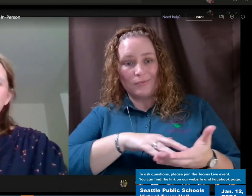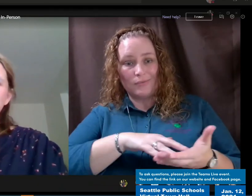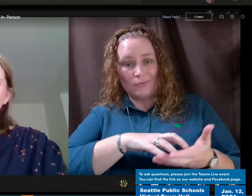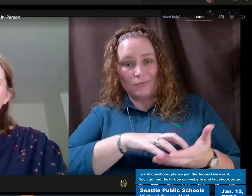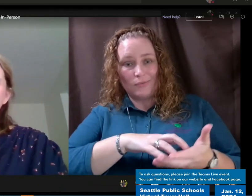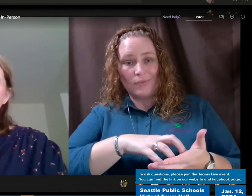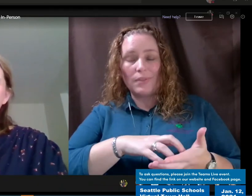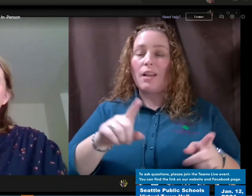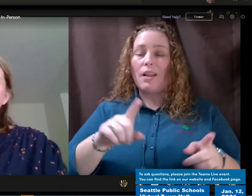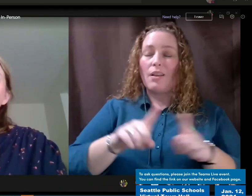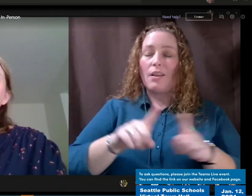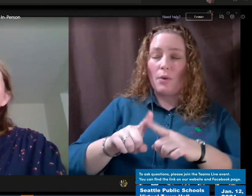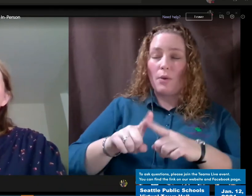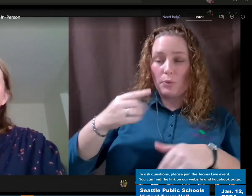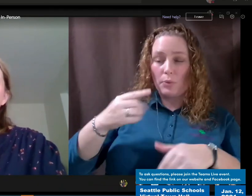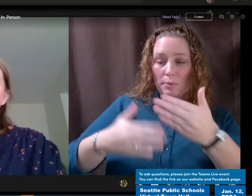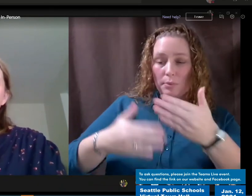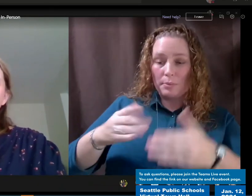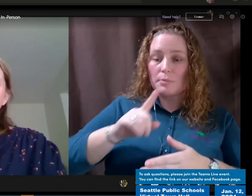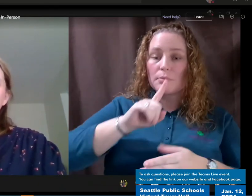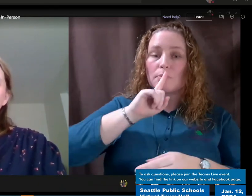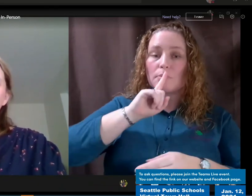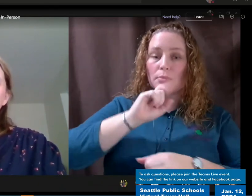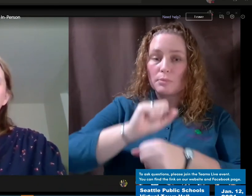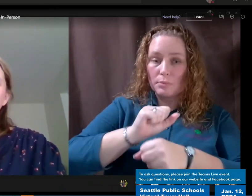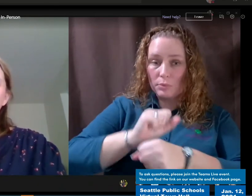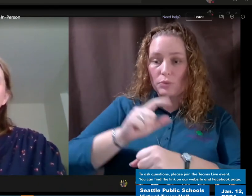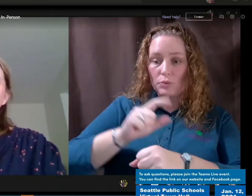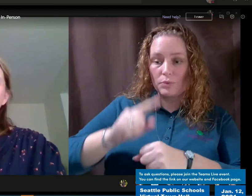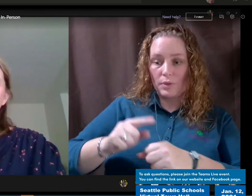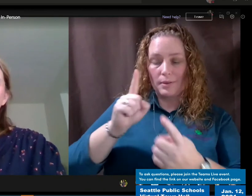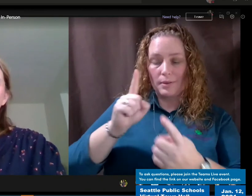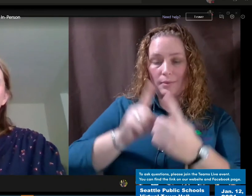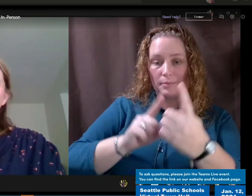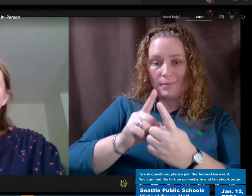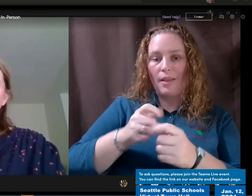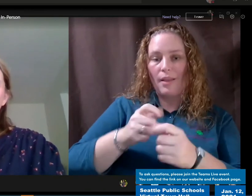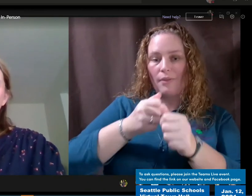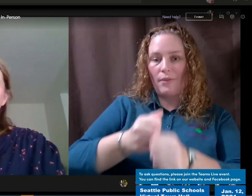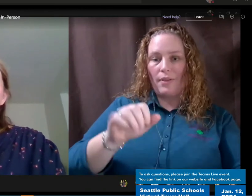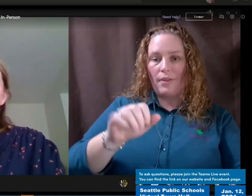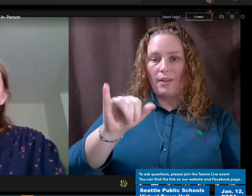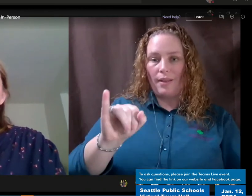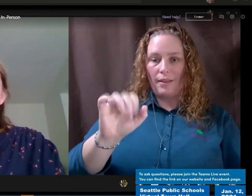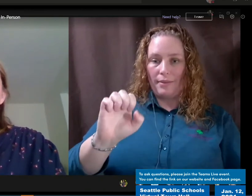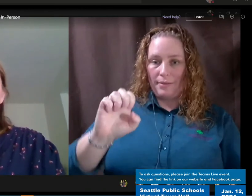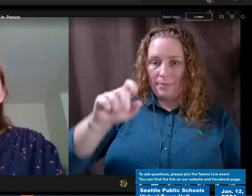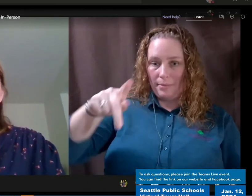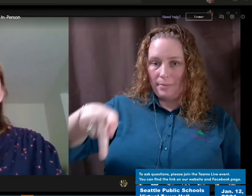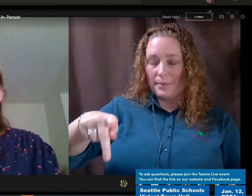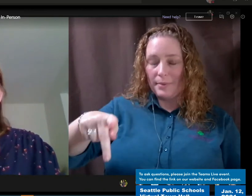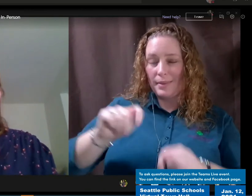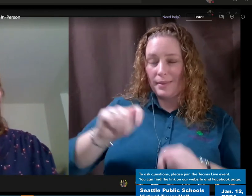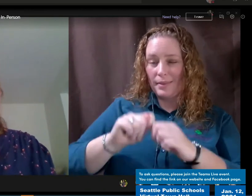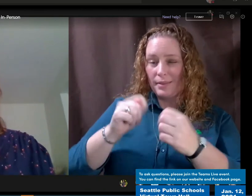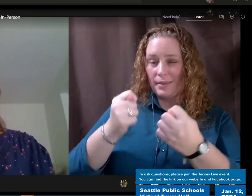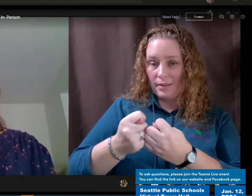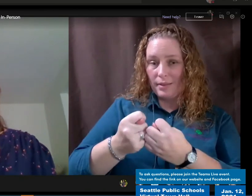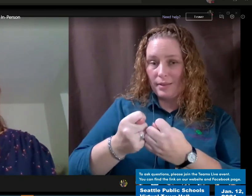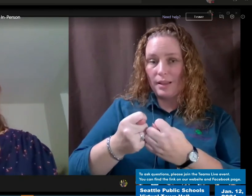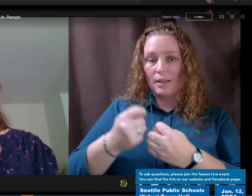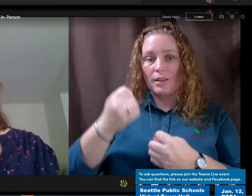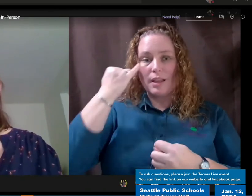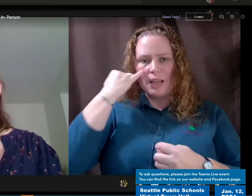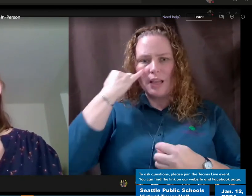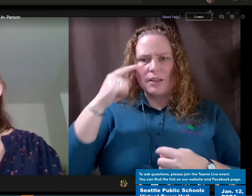in-person services, as determined by their IEP teams, will continue to be served in person. So if you are uncertain as to what